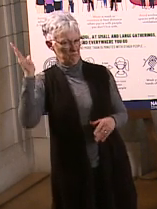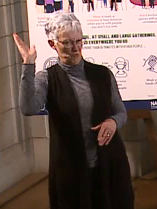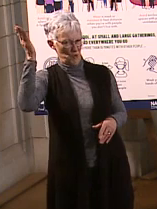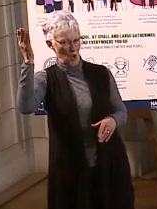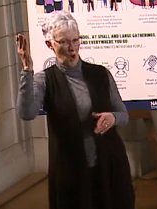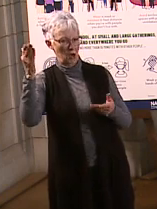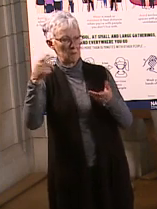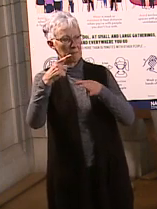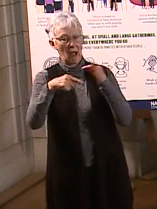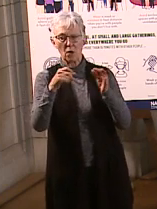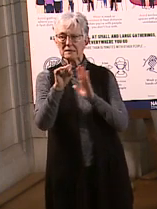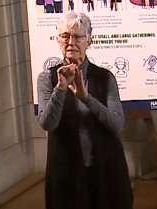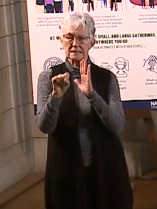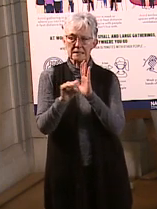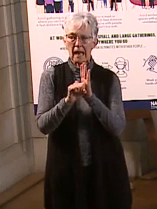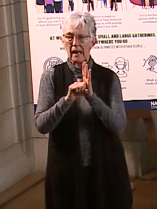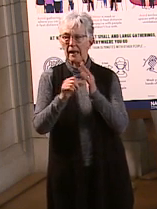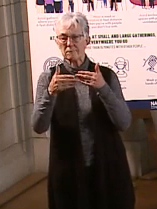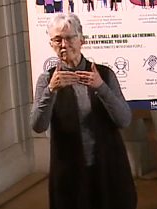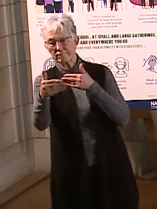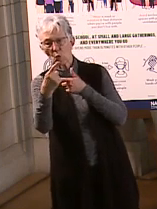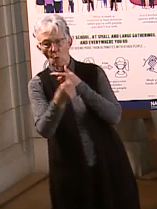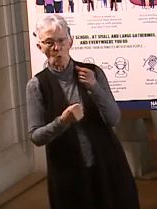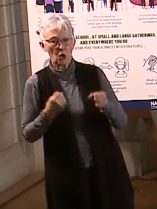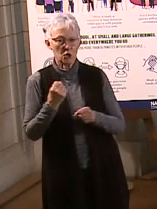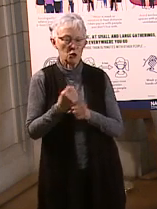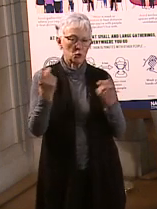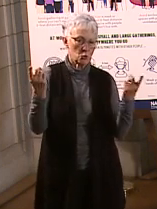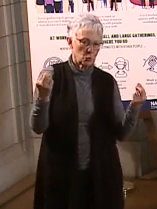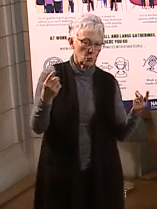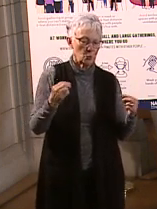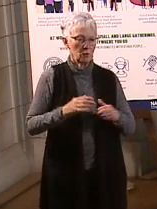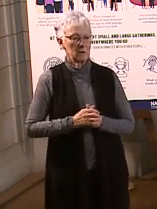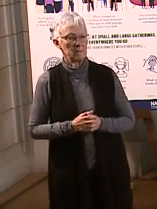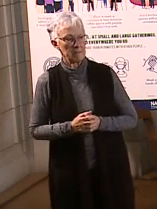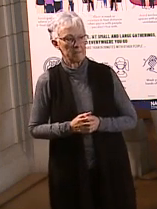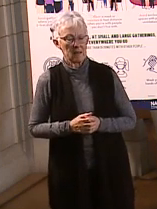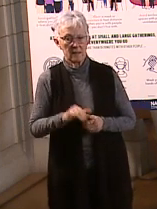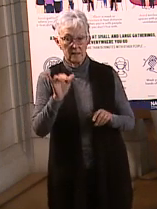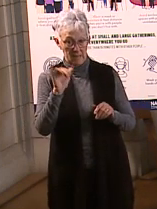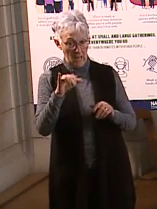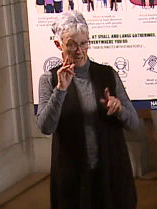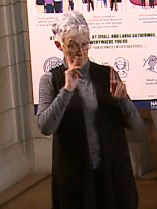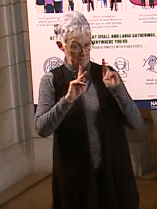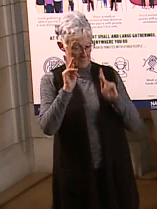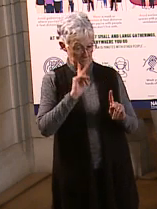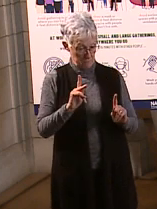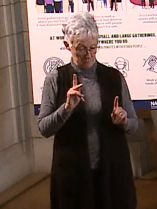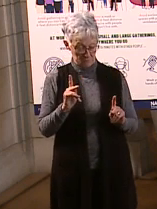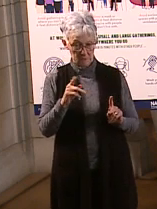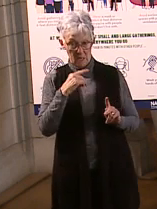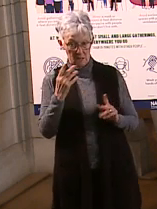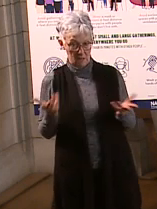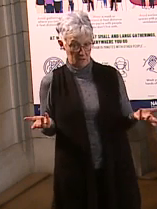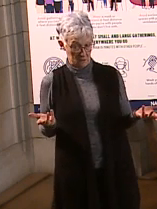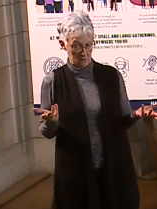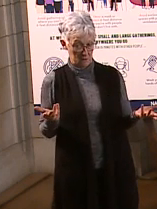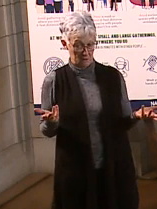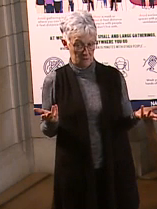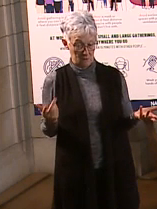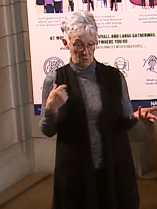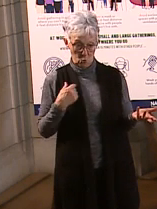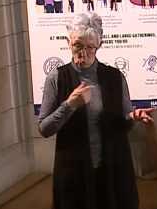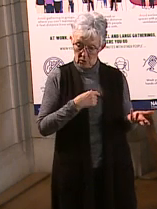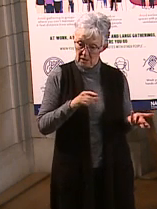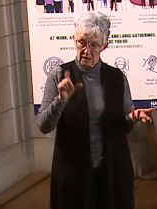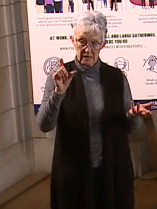spending constraints, the people of Nebraska will take matters into their own hands. Is the governor considering taking the lead on this, for